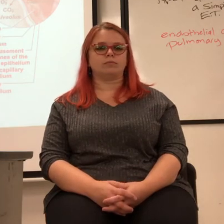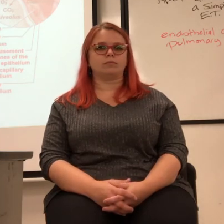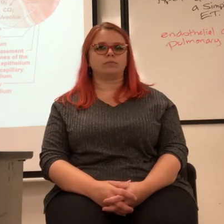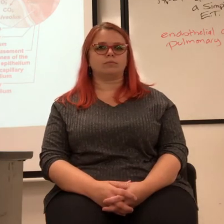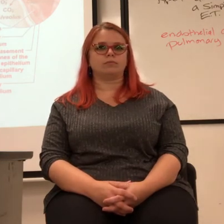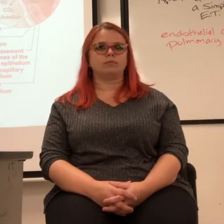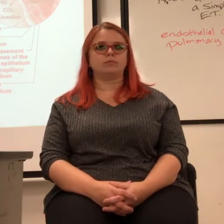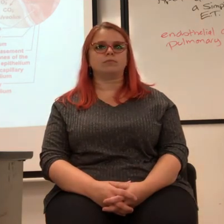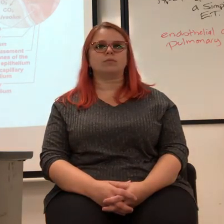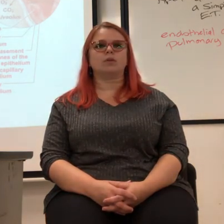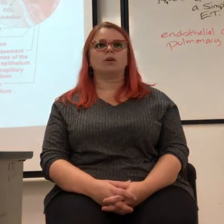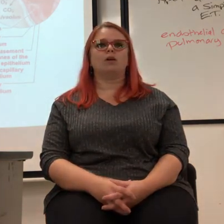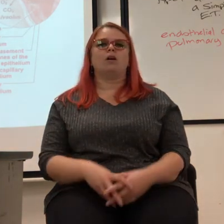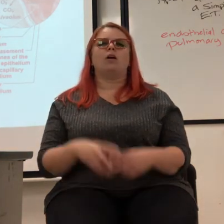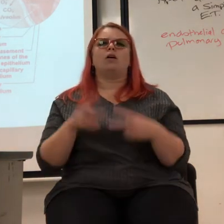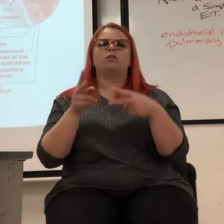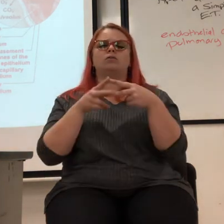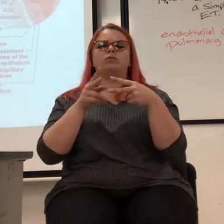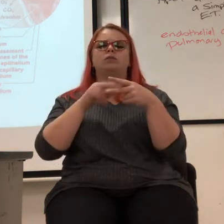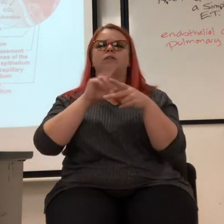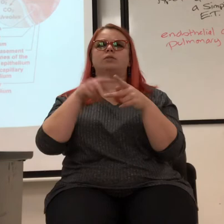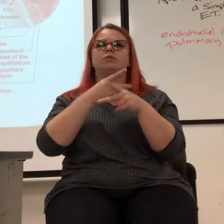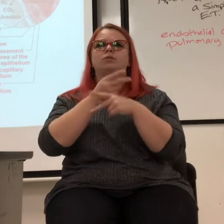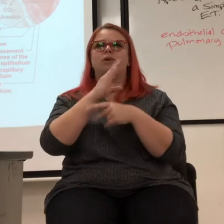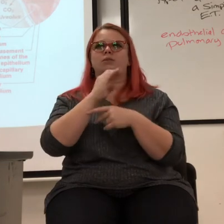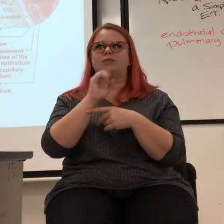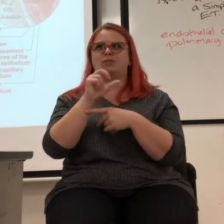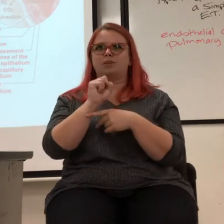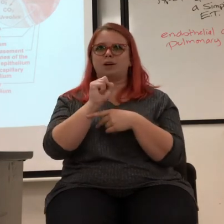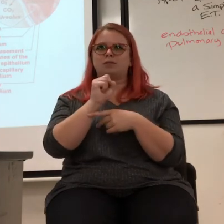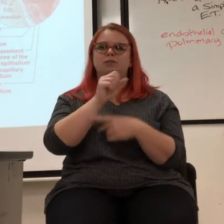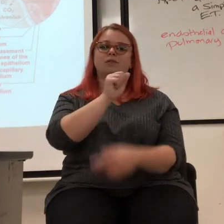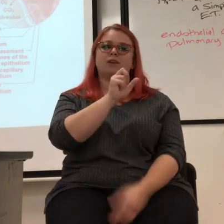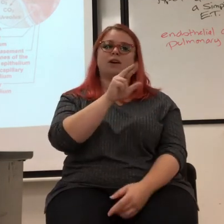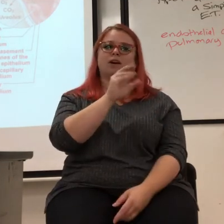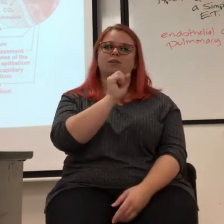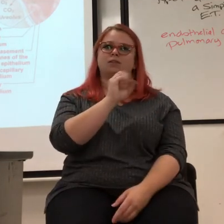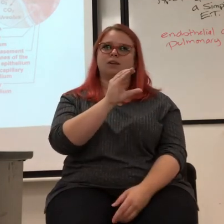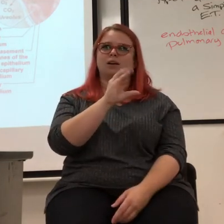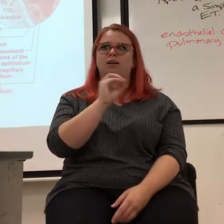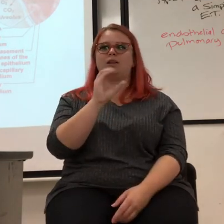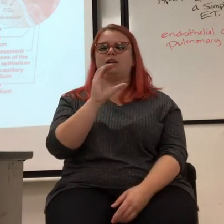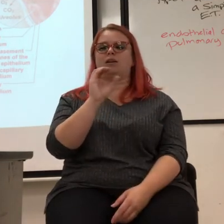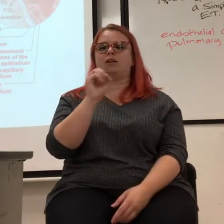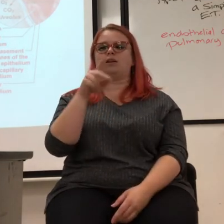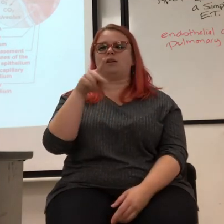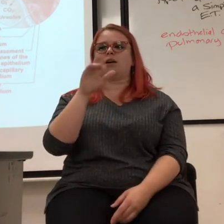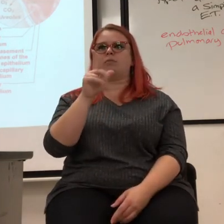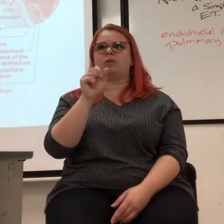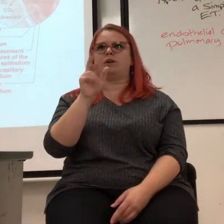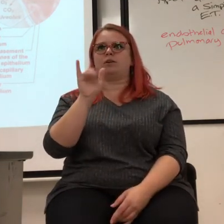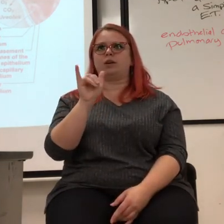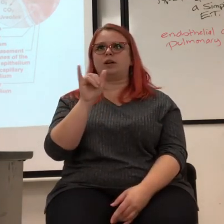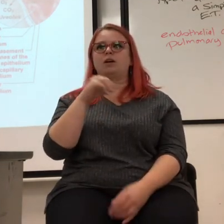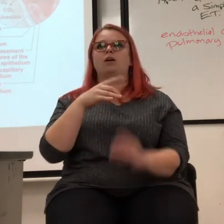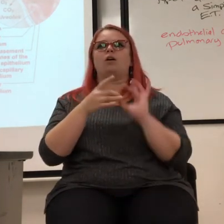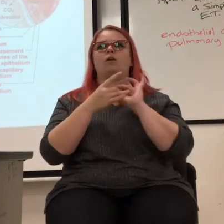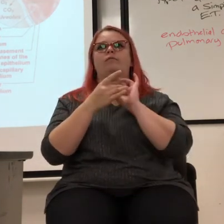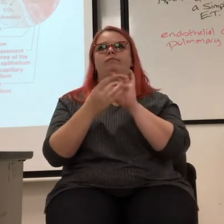And these two cells of the air sac and the capillary are fused with the basement membrane.